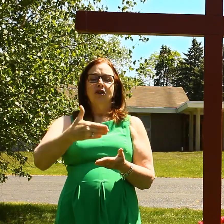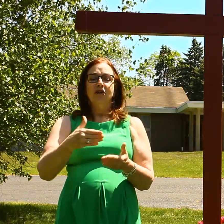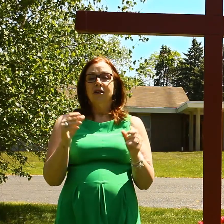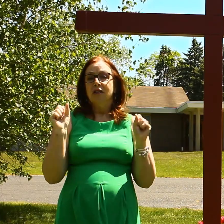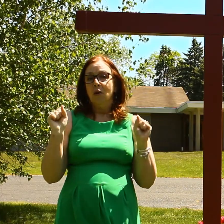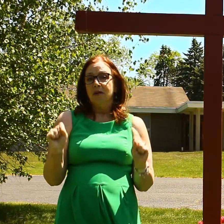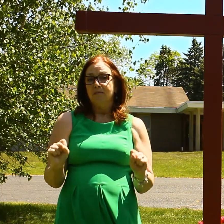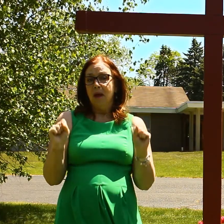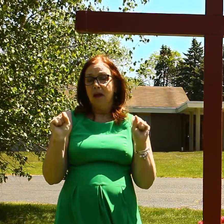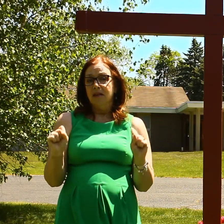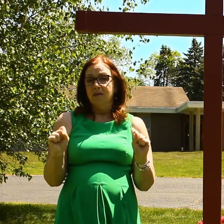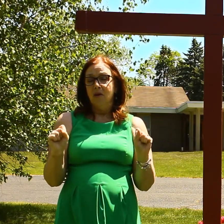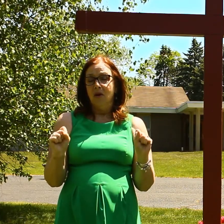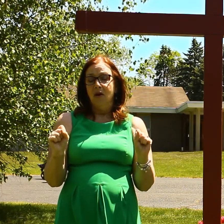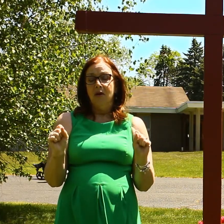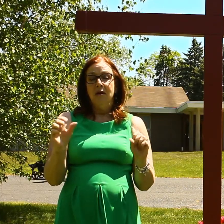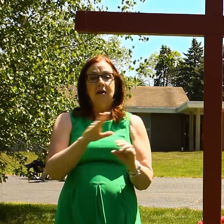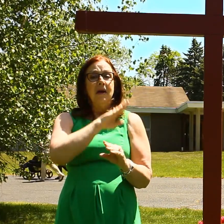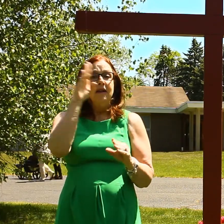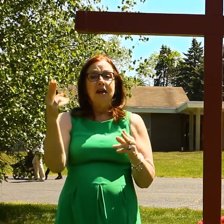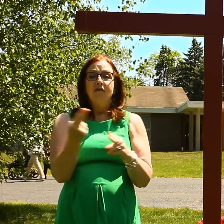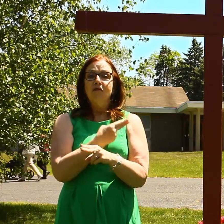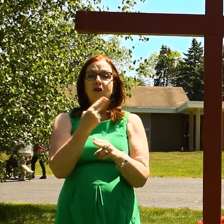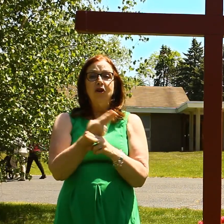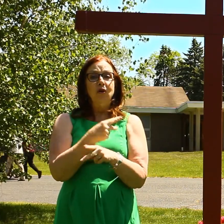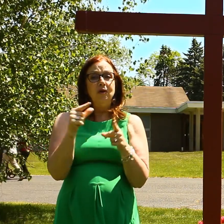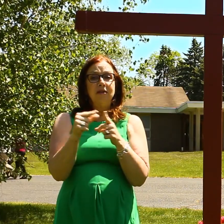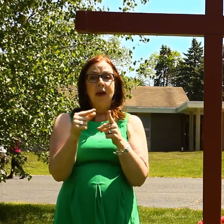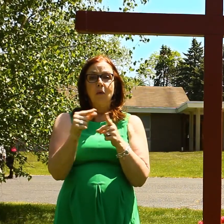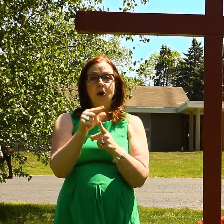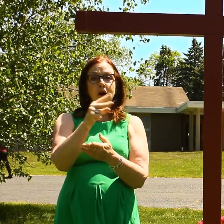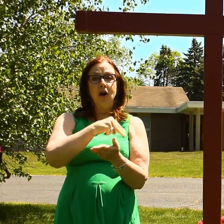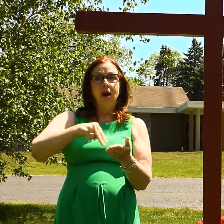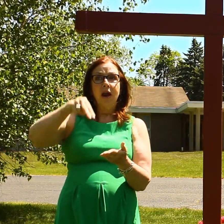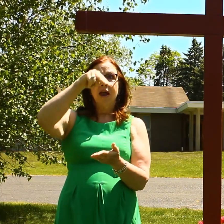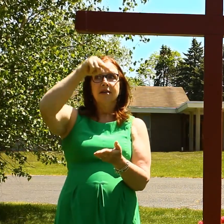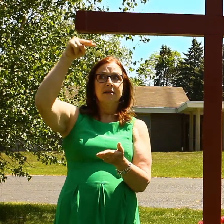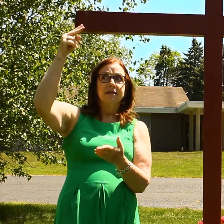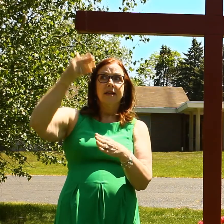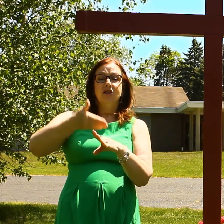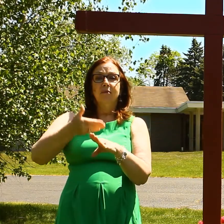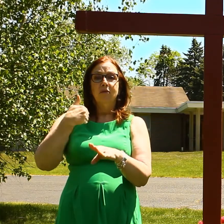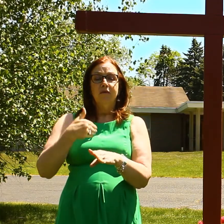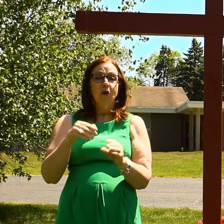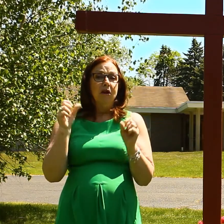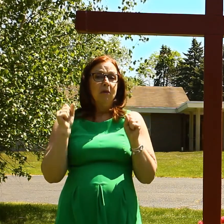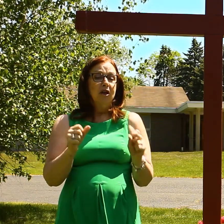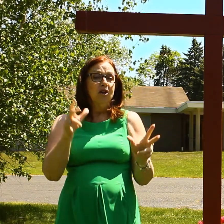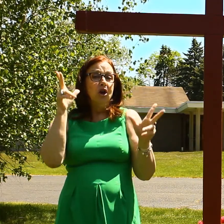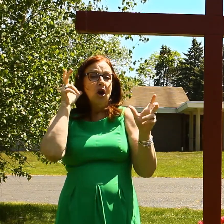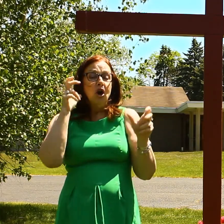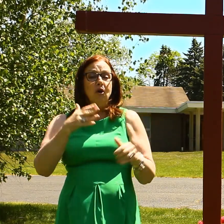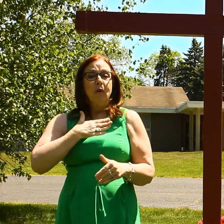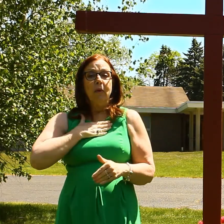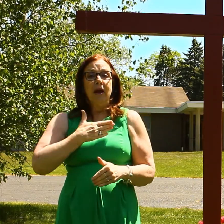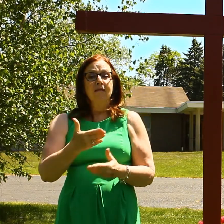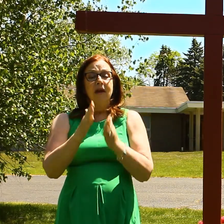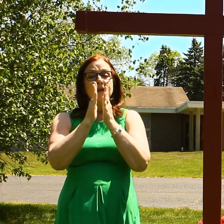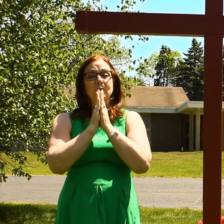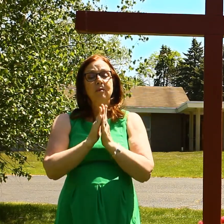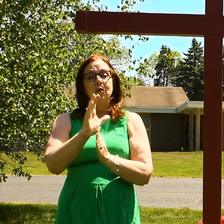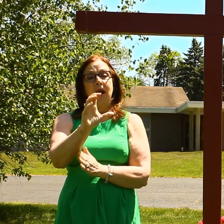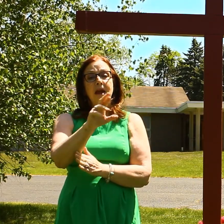may never have used the word ascension before. You may have heard it when we confess the creed on